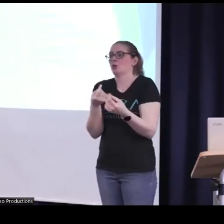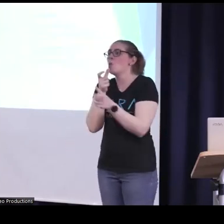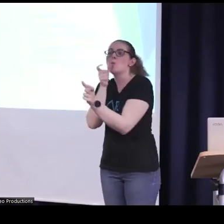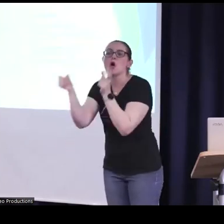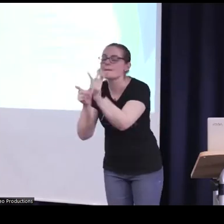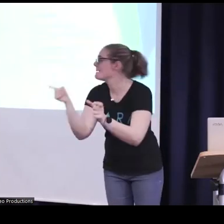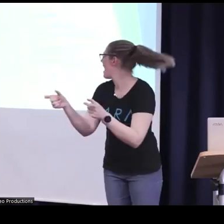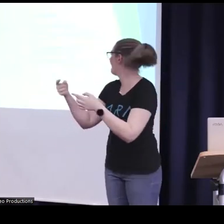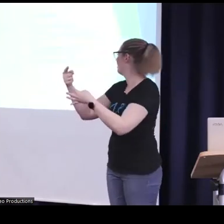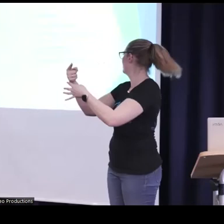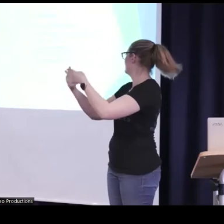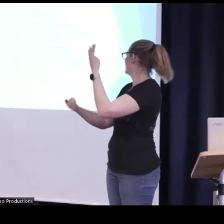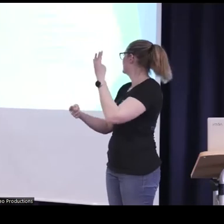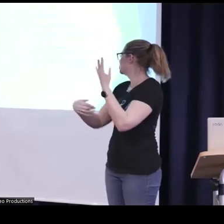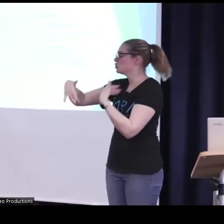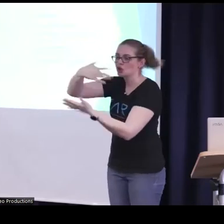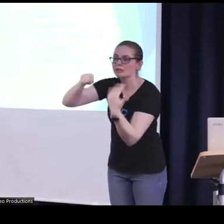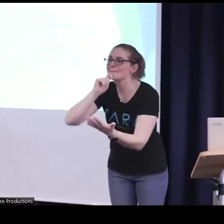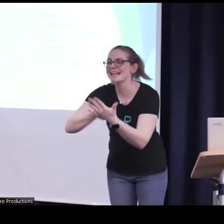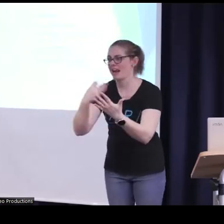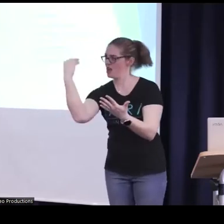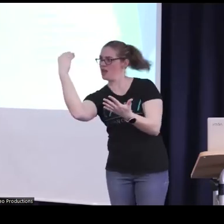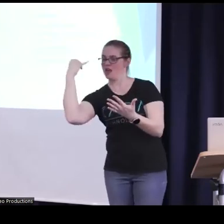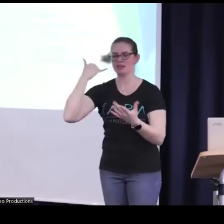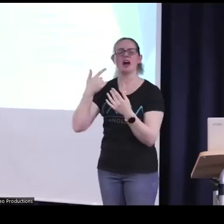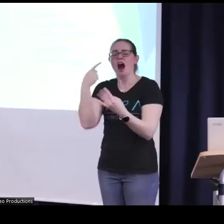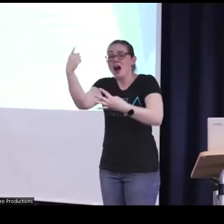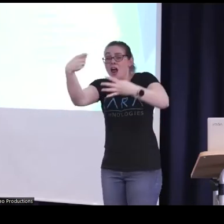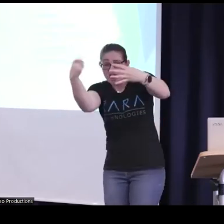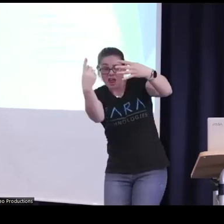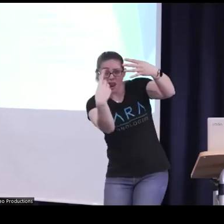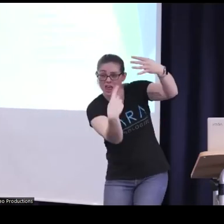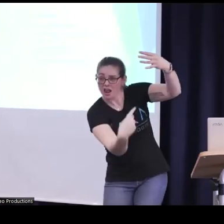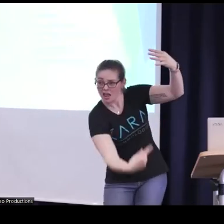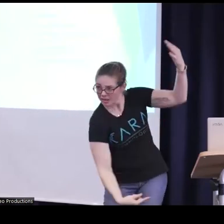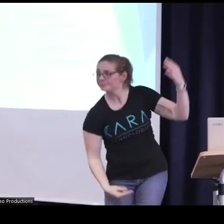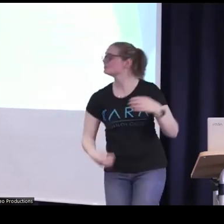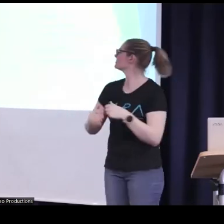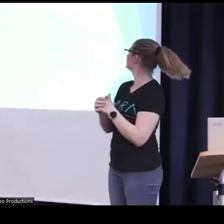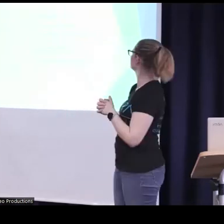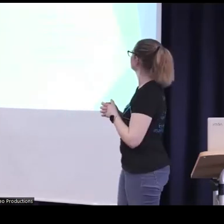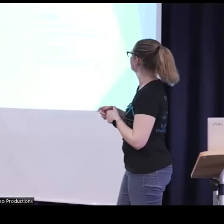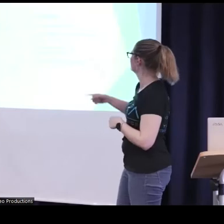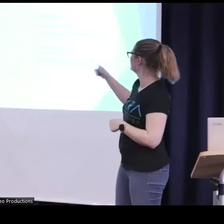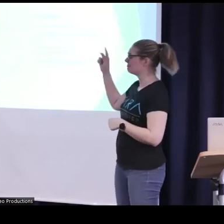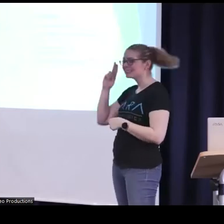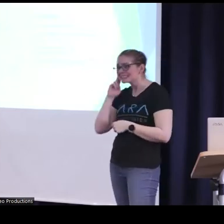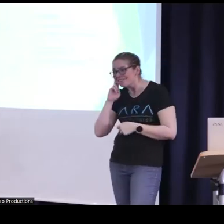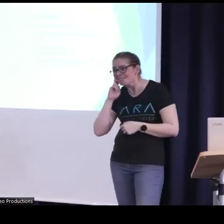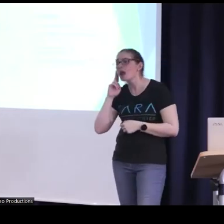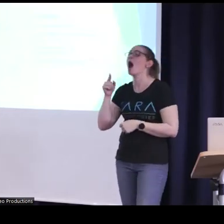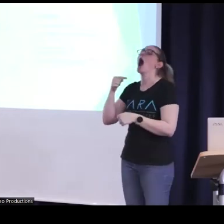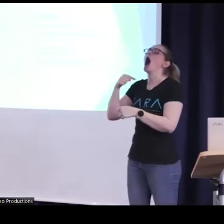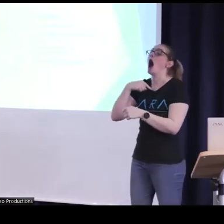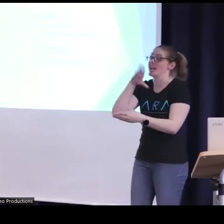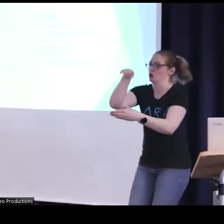on the radio, on the TV, by word of mouth, you know, social media, there's videos, so many different ways of receiving